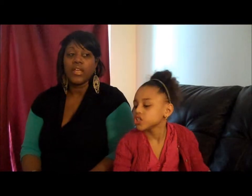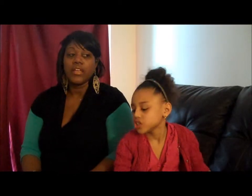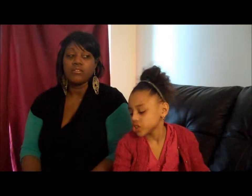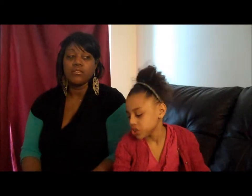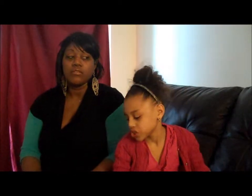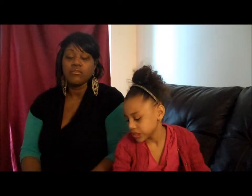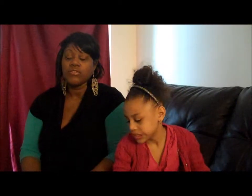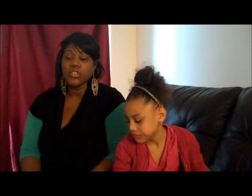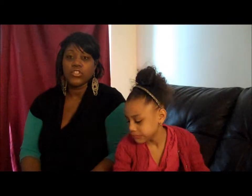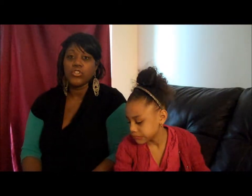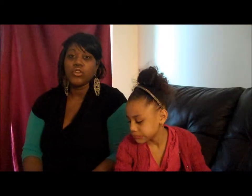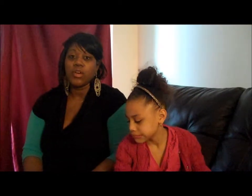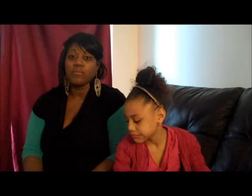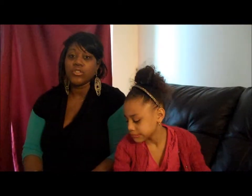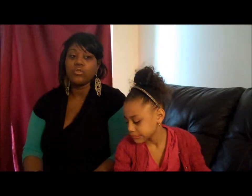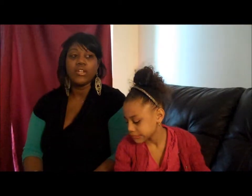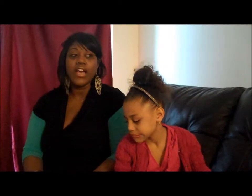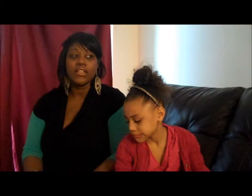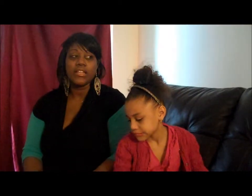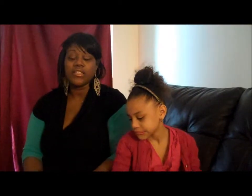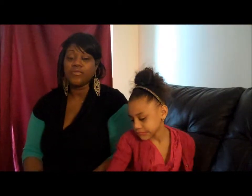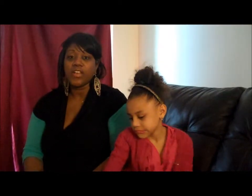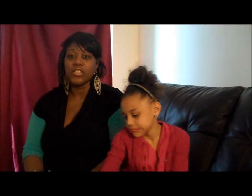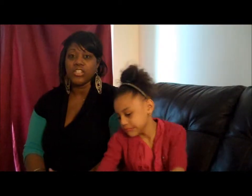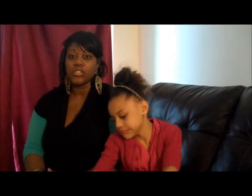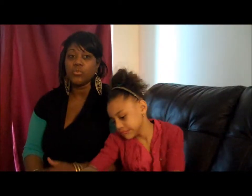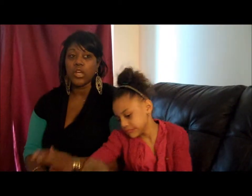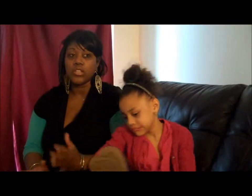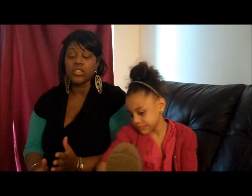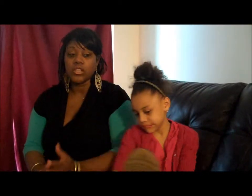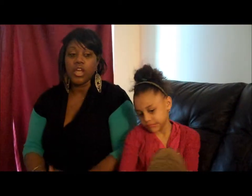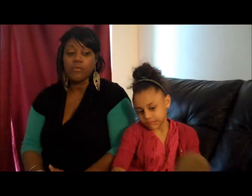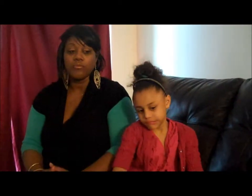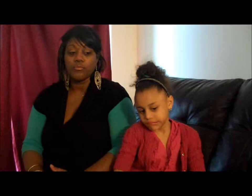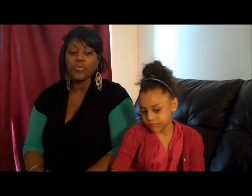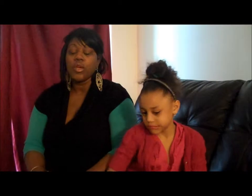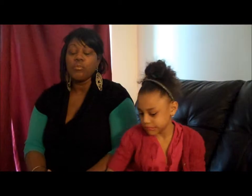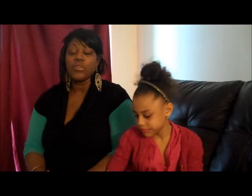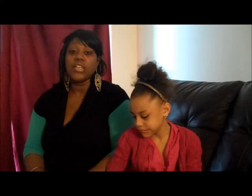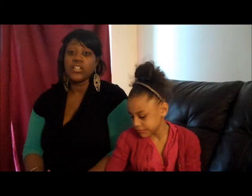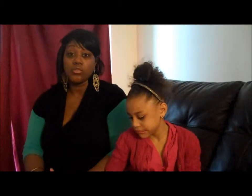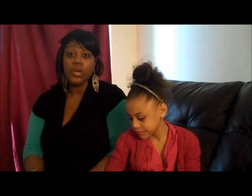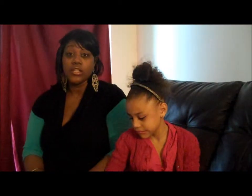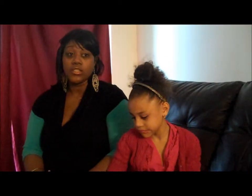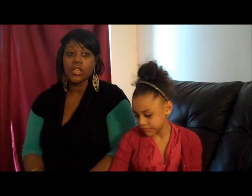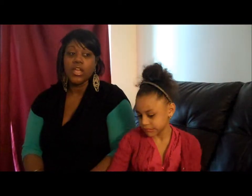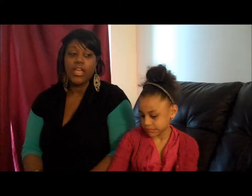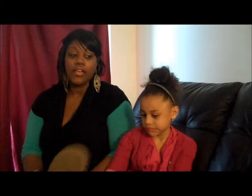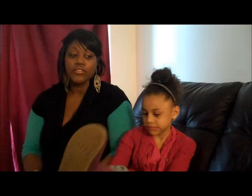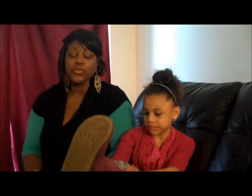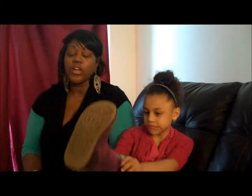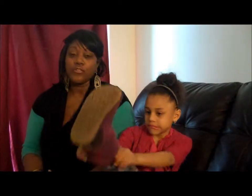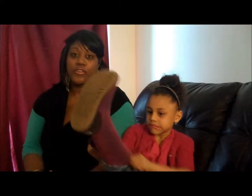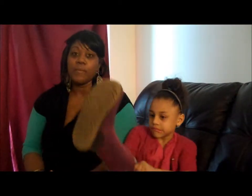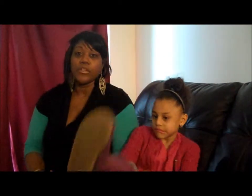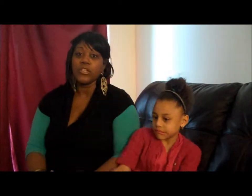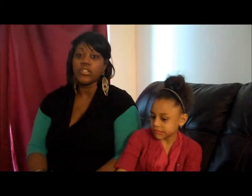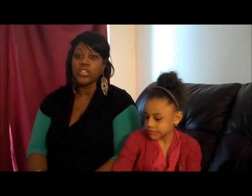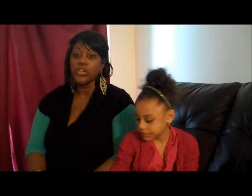and just, you know, I'm so glad that this foundation was, um, presented to us and to other families. So,